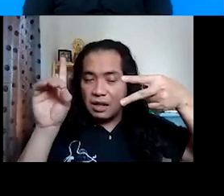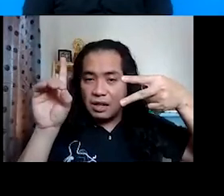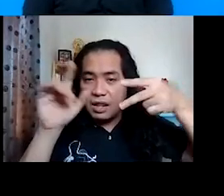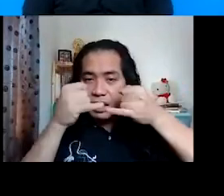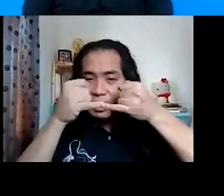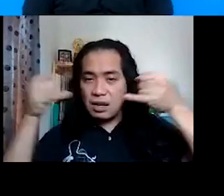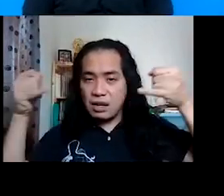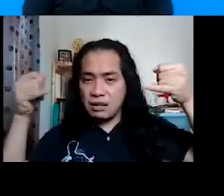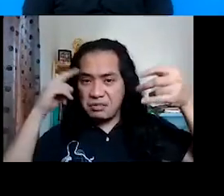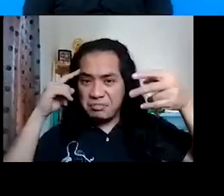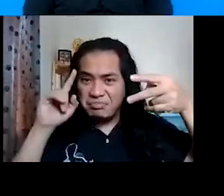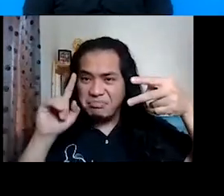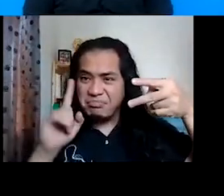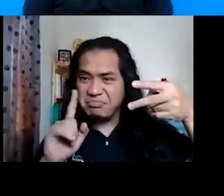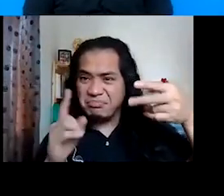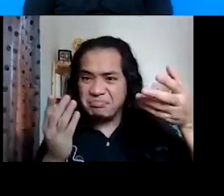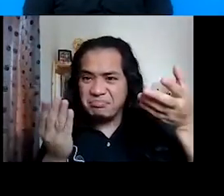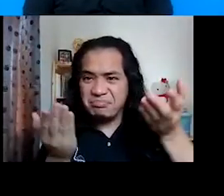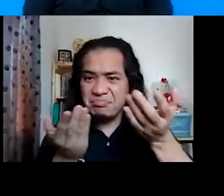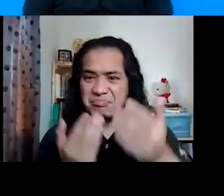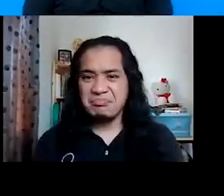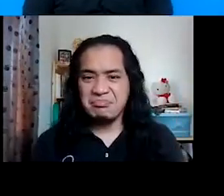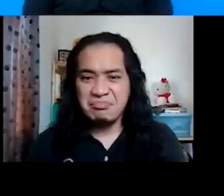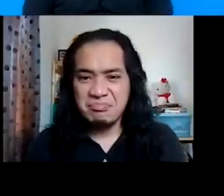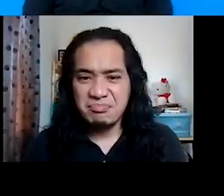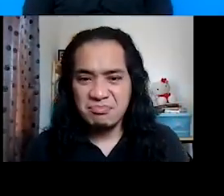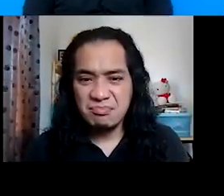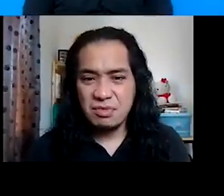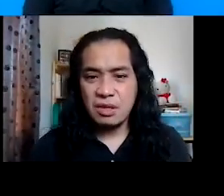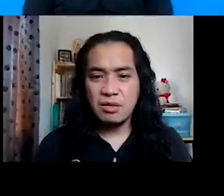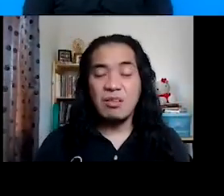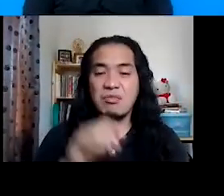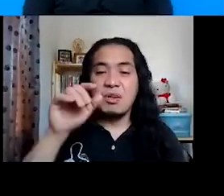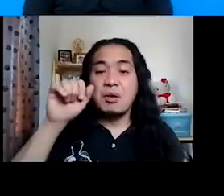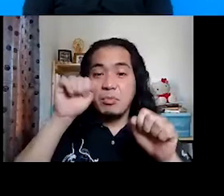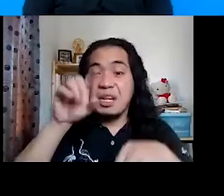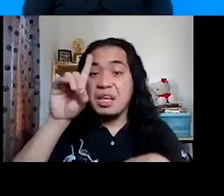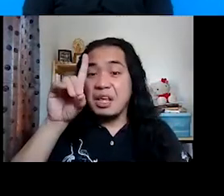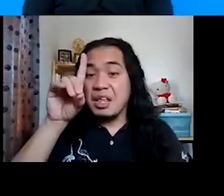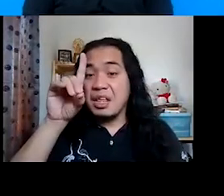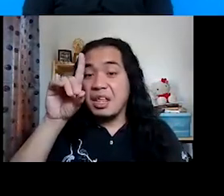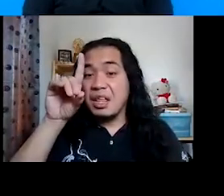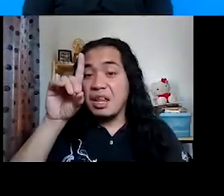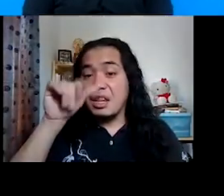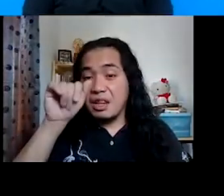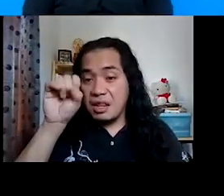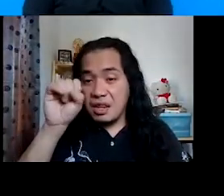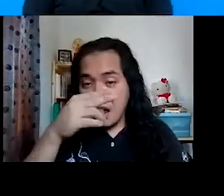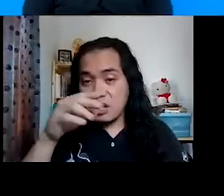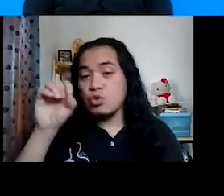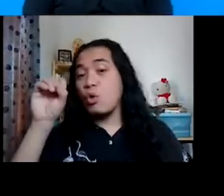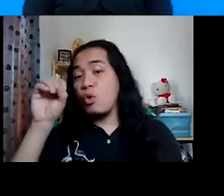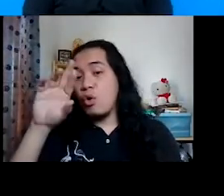Peeps is just reiterating what needs to be done. Maybe if we Yeah. can adjust it a little bit, maybe even make the font a little bit